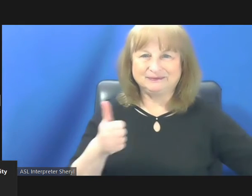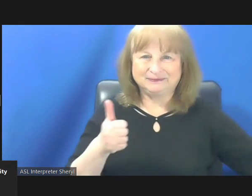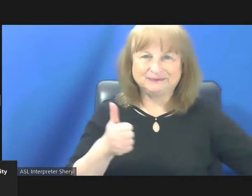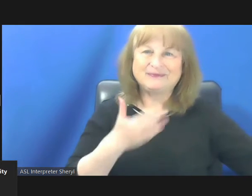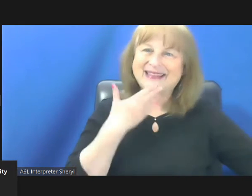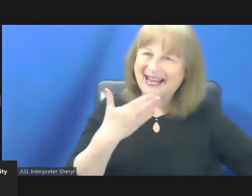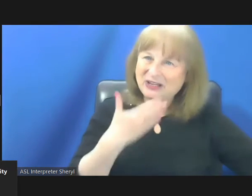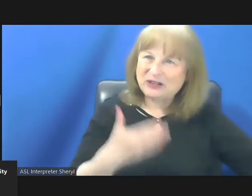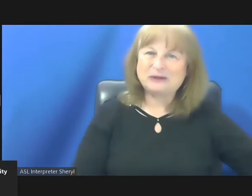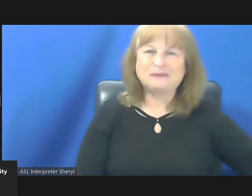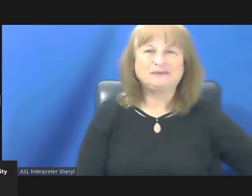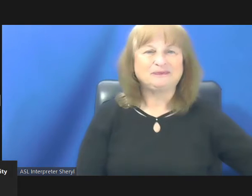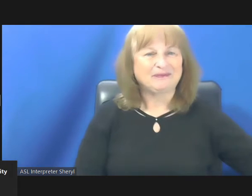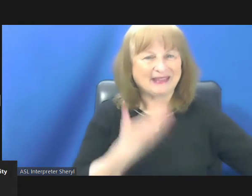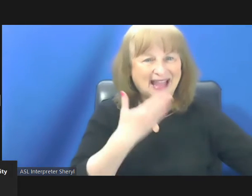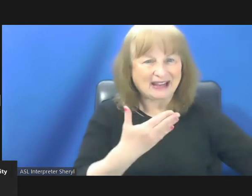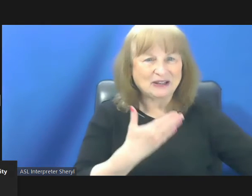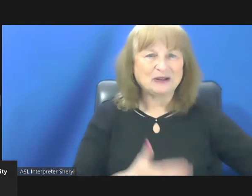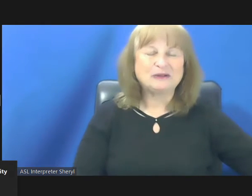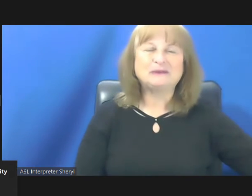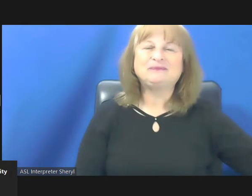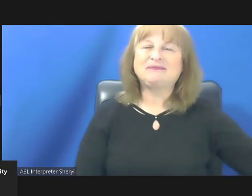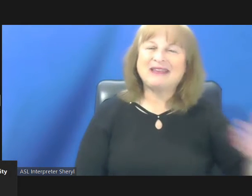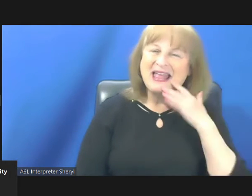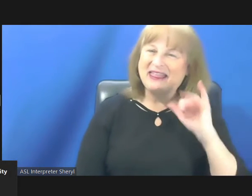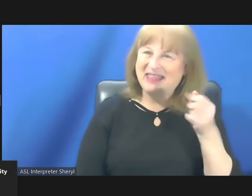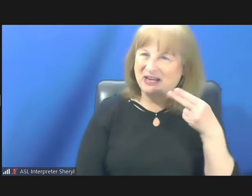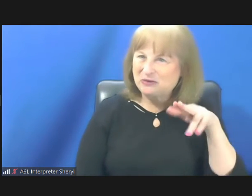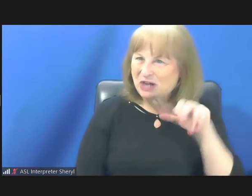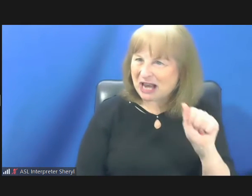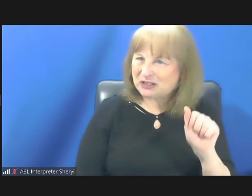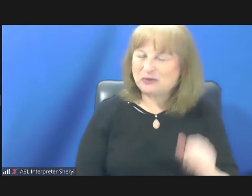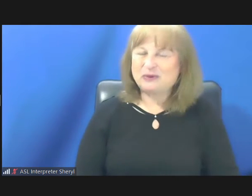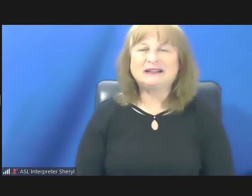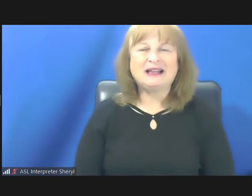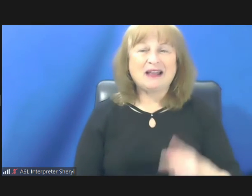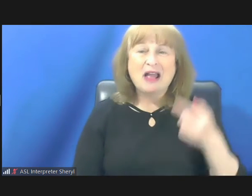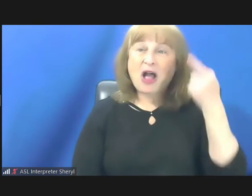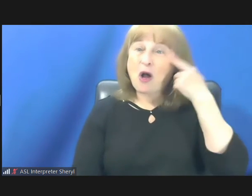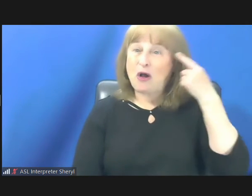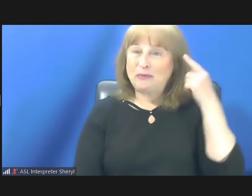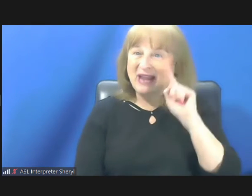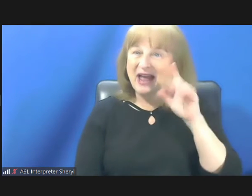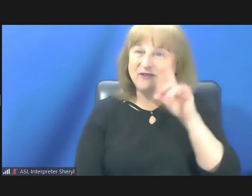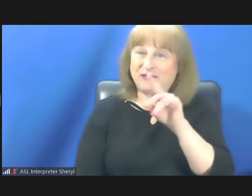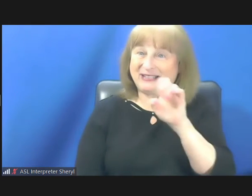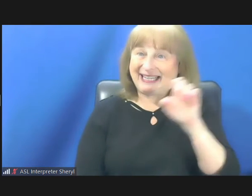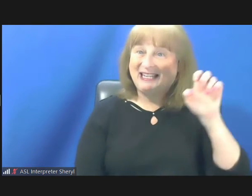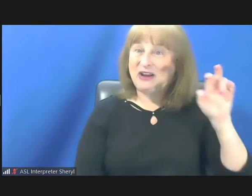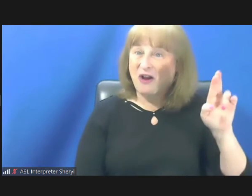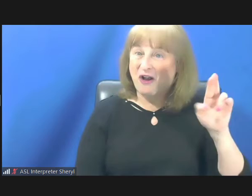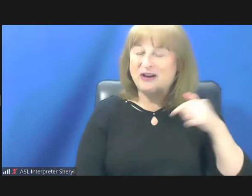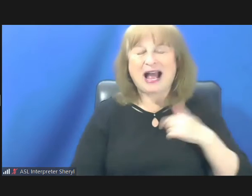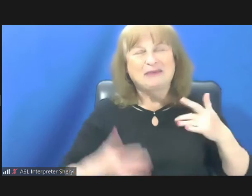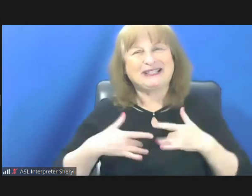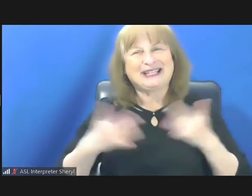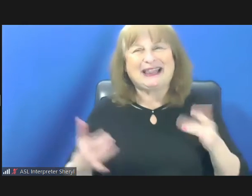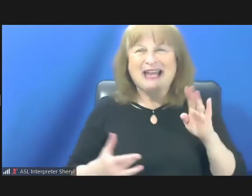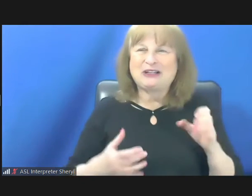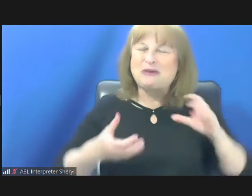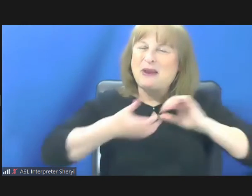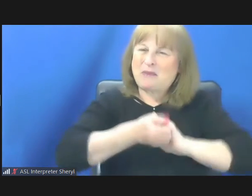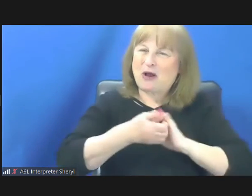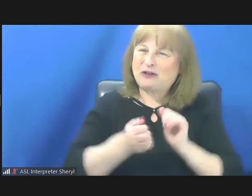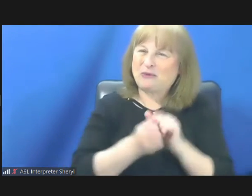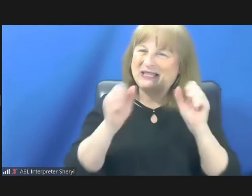Thank you. Thank you. And thank you, Joshua. Thank you. On behalf of DER, I'm delighted to be partnering with